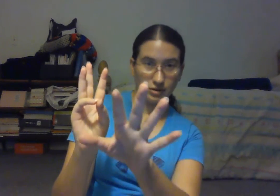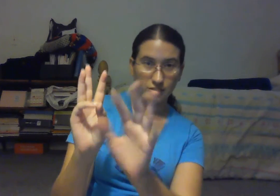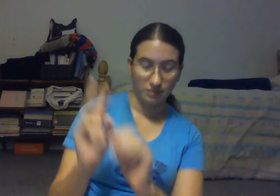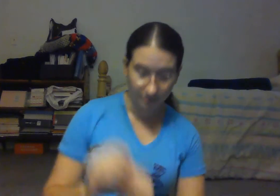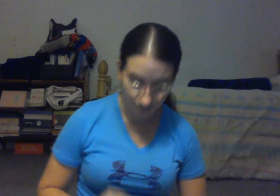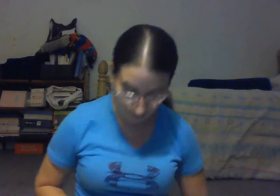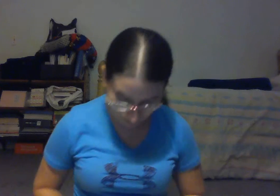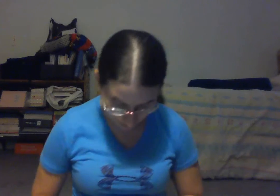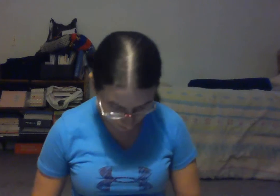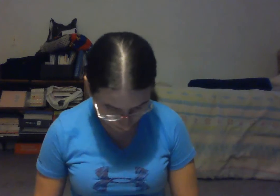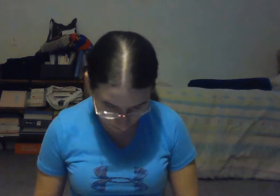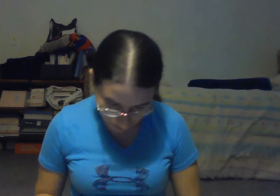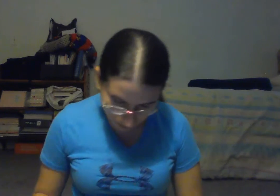outwards.